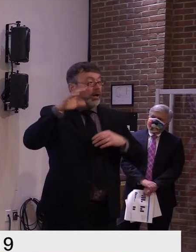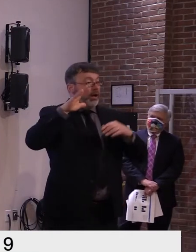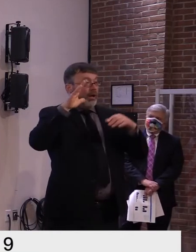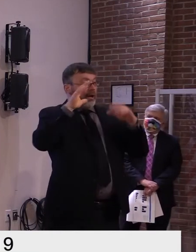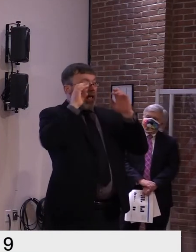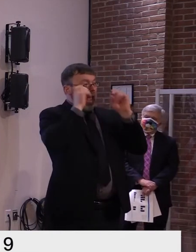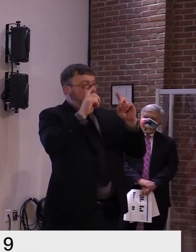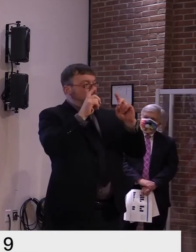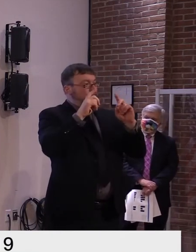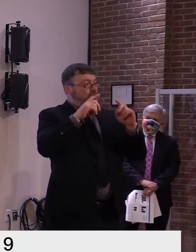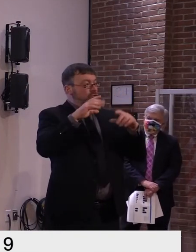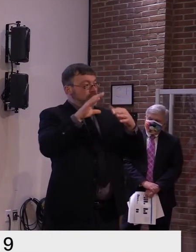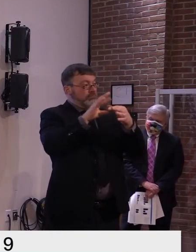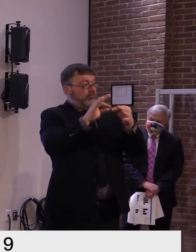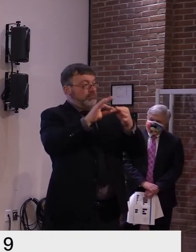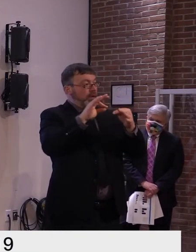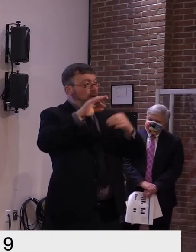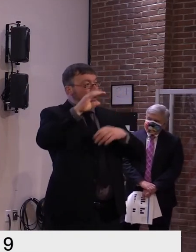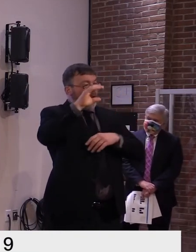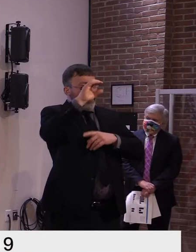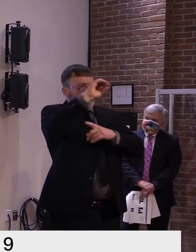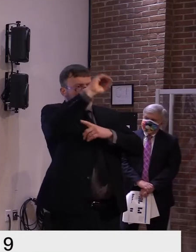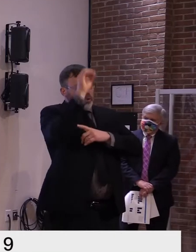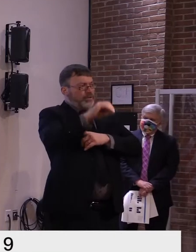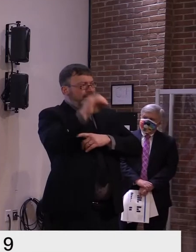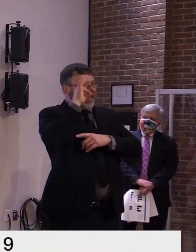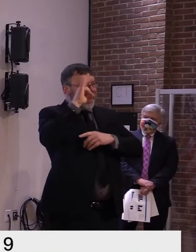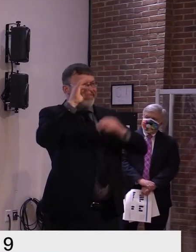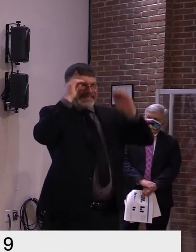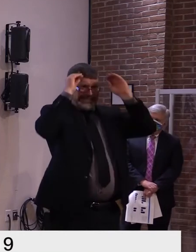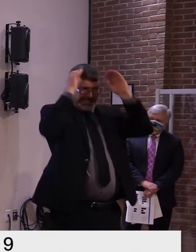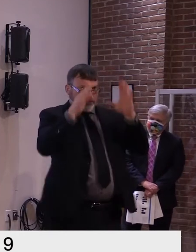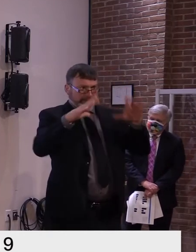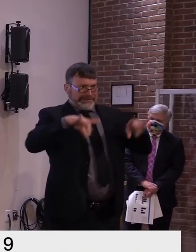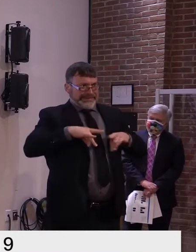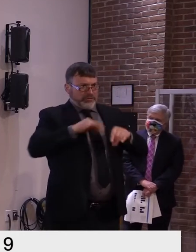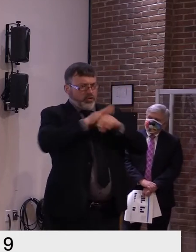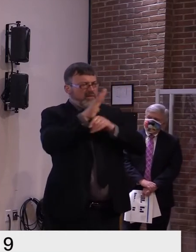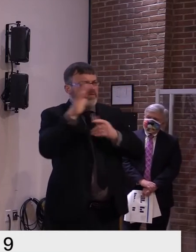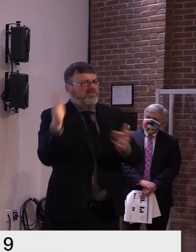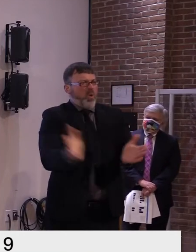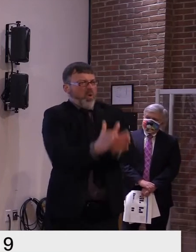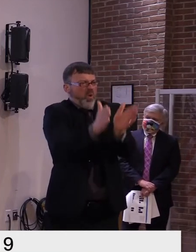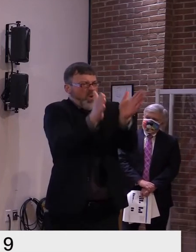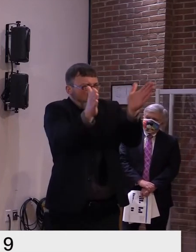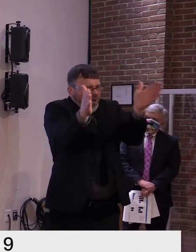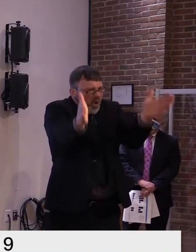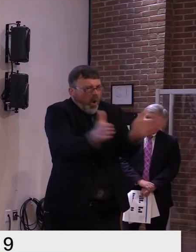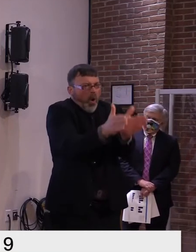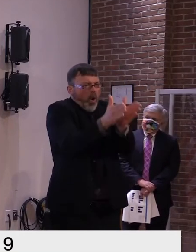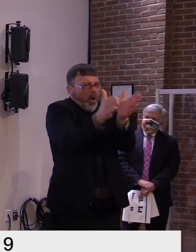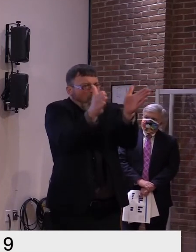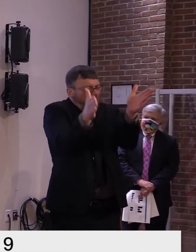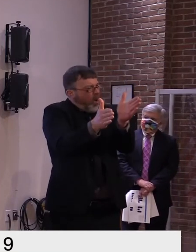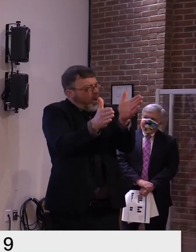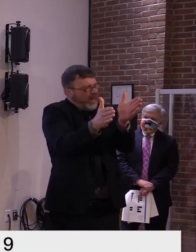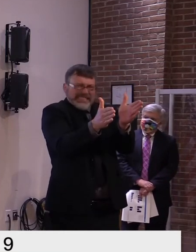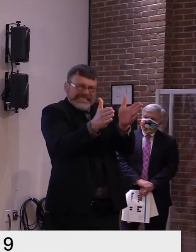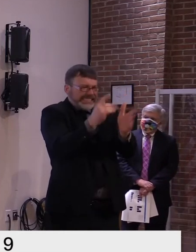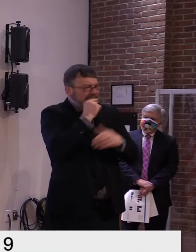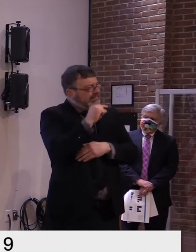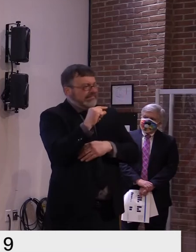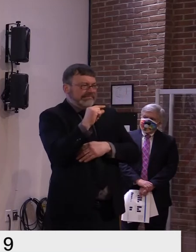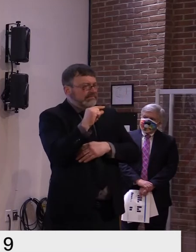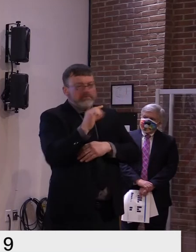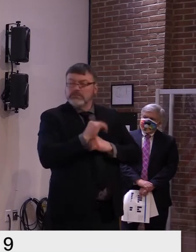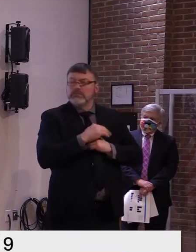takes this so seriously that they are being really careful in their lives. But the fact is, when we do see these cases, even the